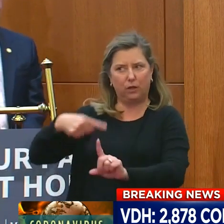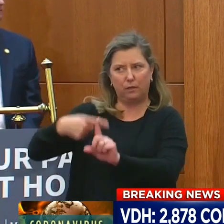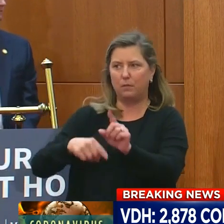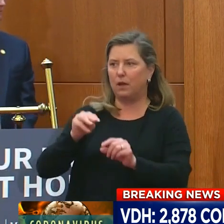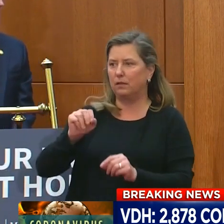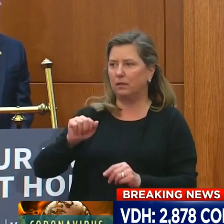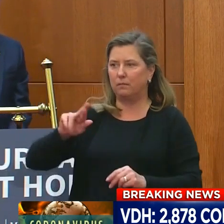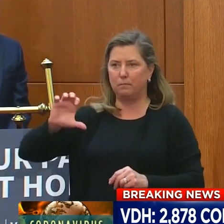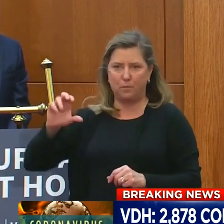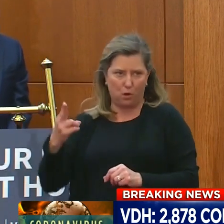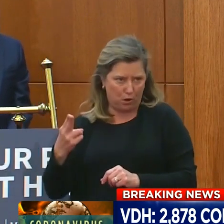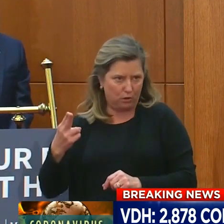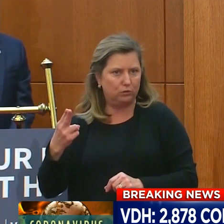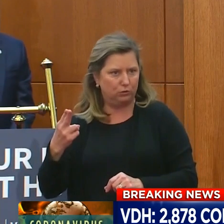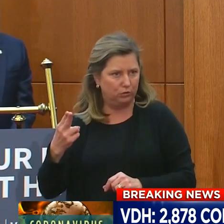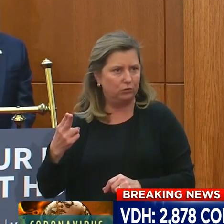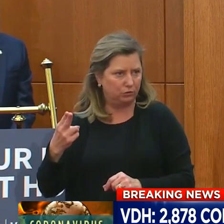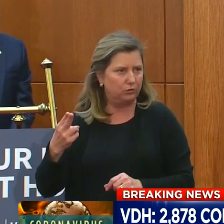March, and that